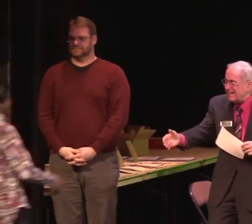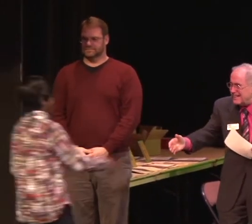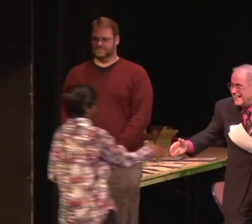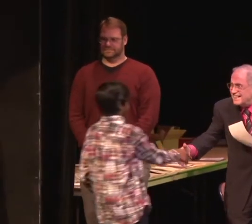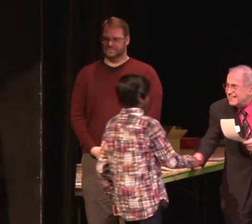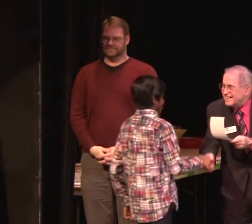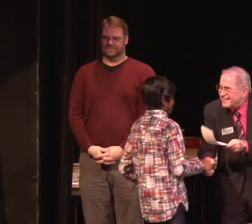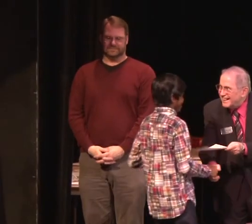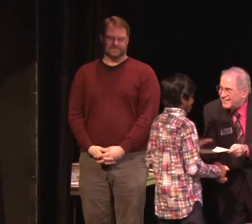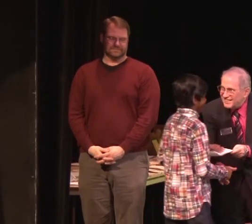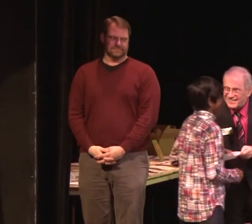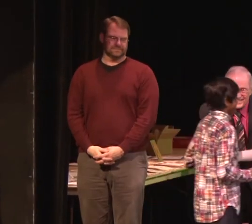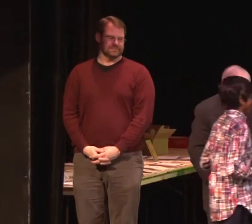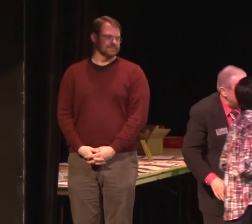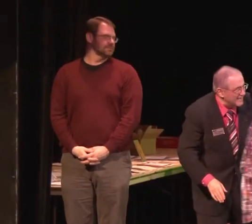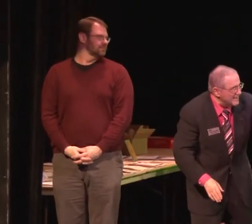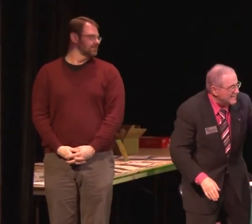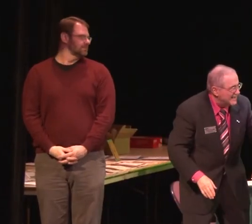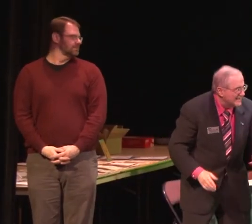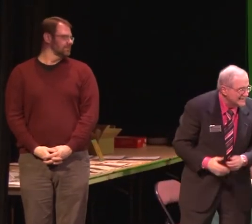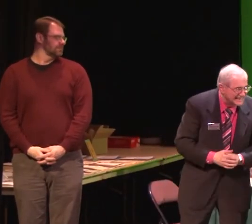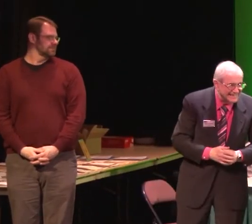It's a nice shirt.